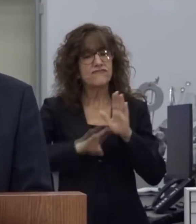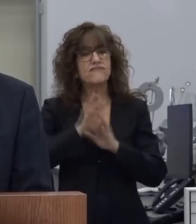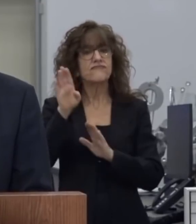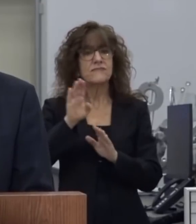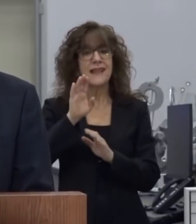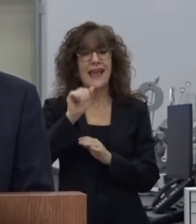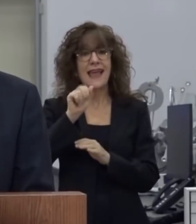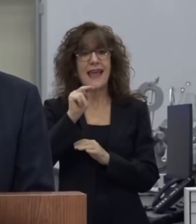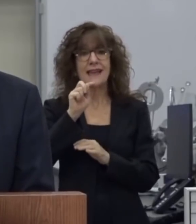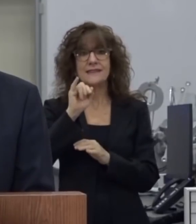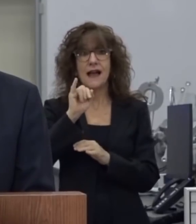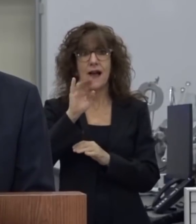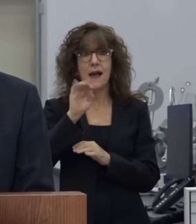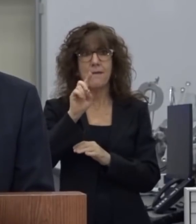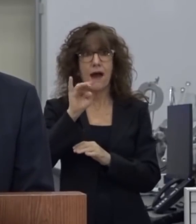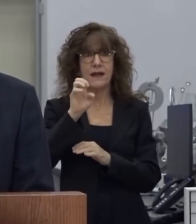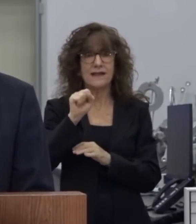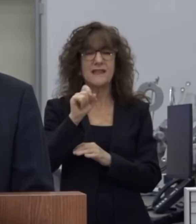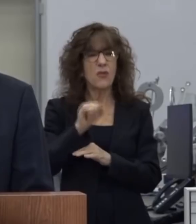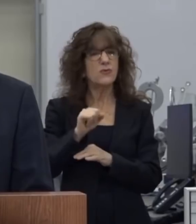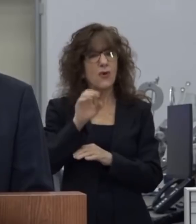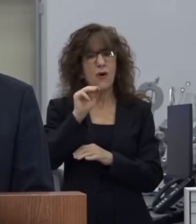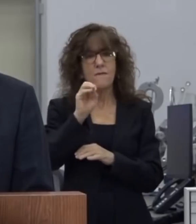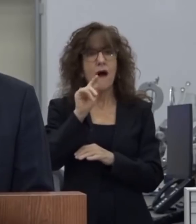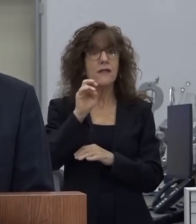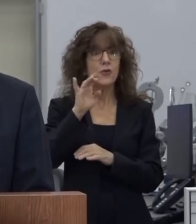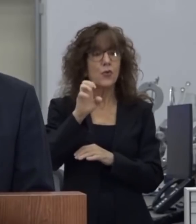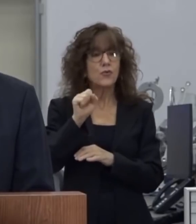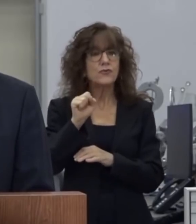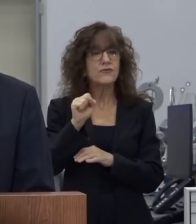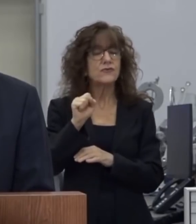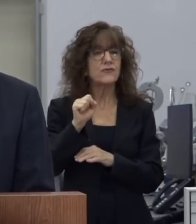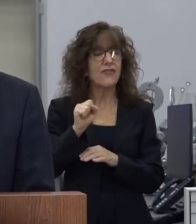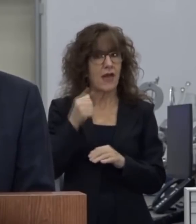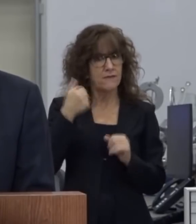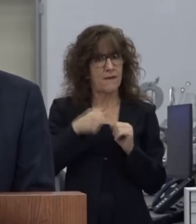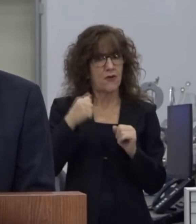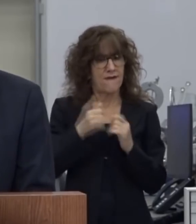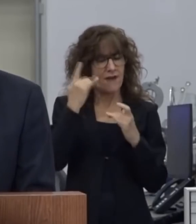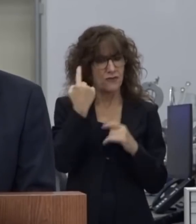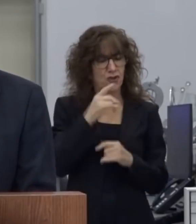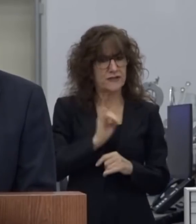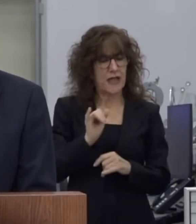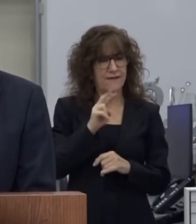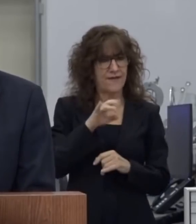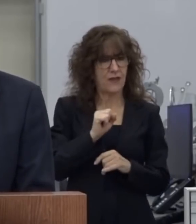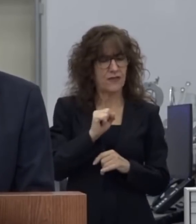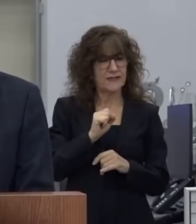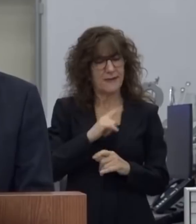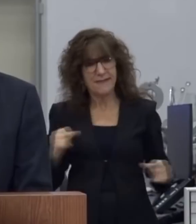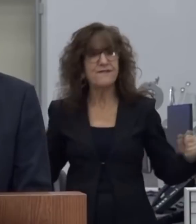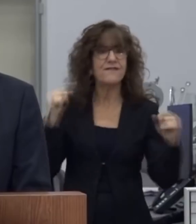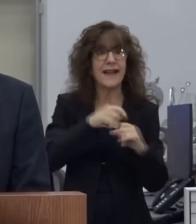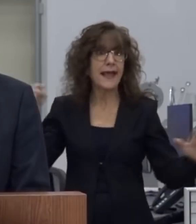which are molecules that act as weapons to not only remember what the virus looks like, but also to fight it